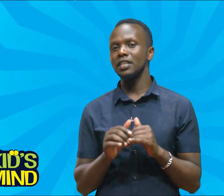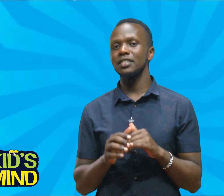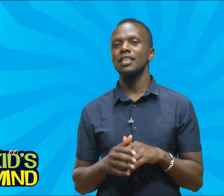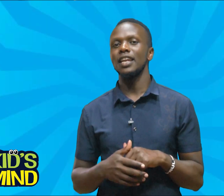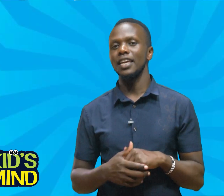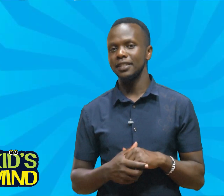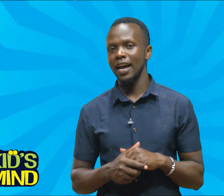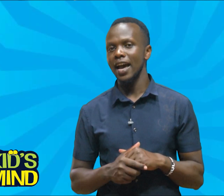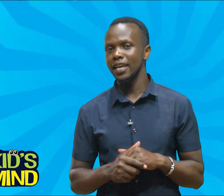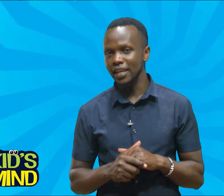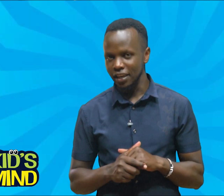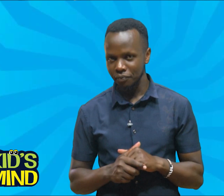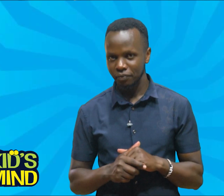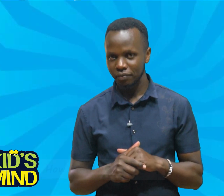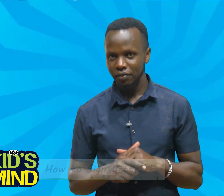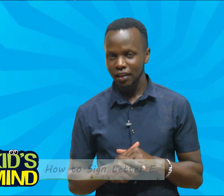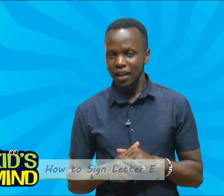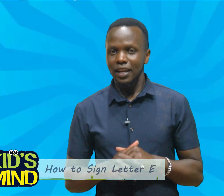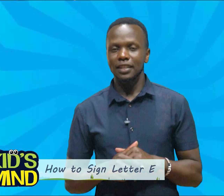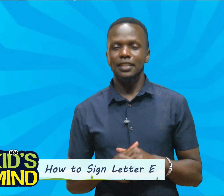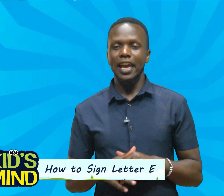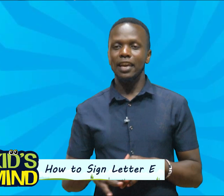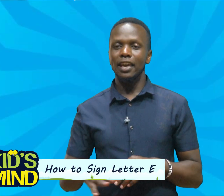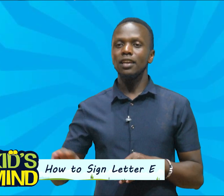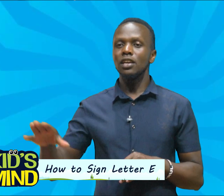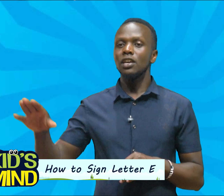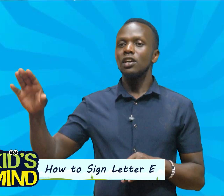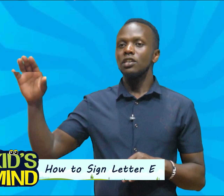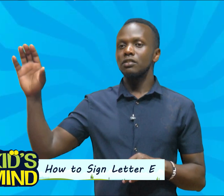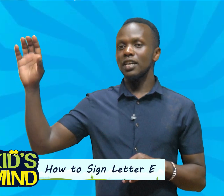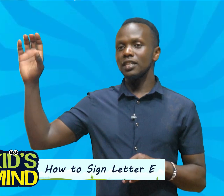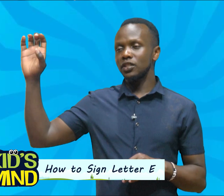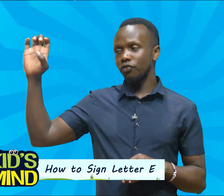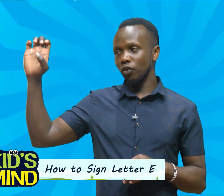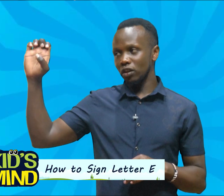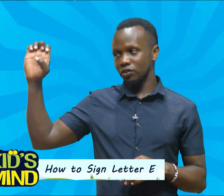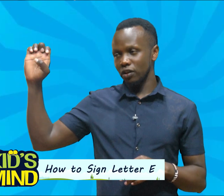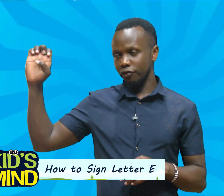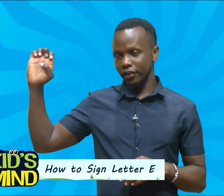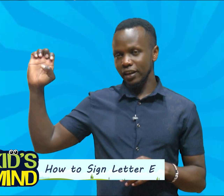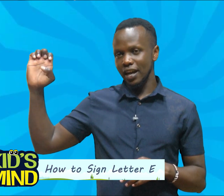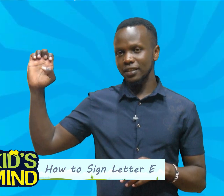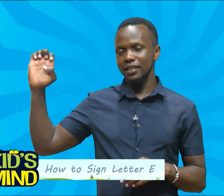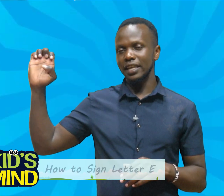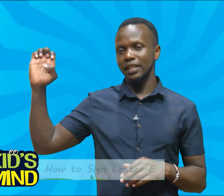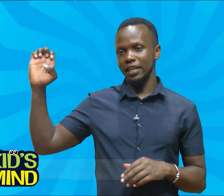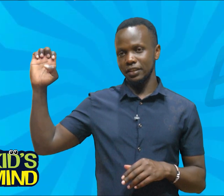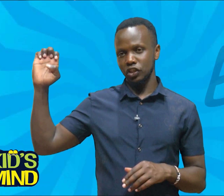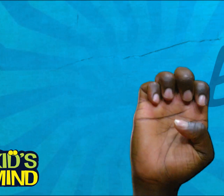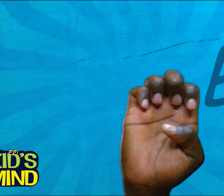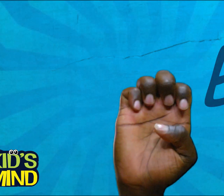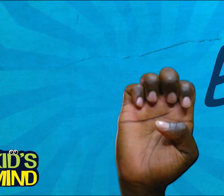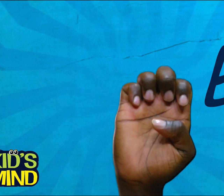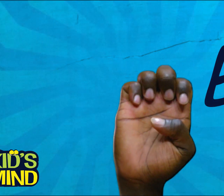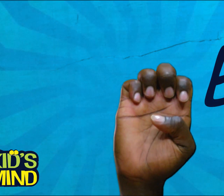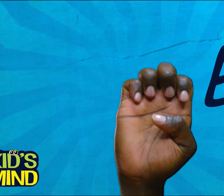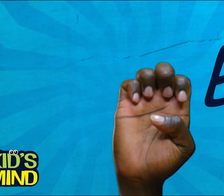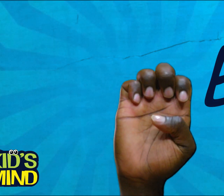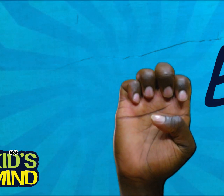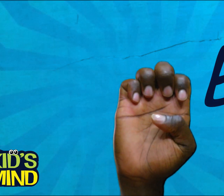is letter E. Letter A, you just fold your fingers in this shape. Okay,